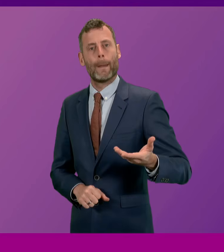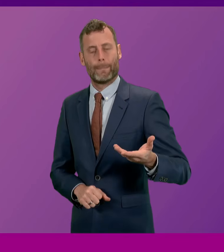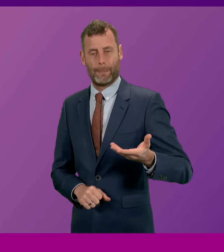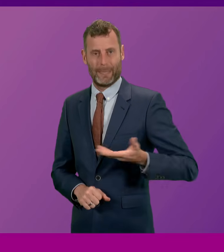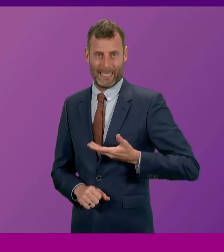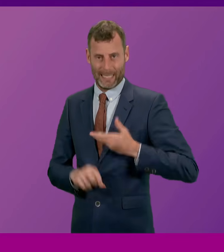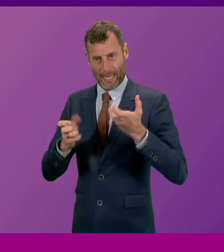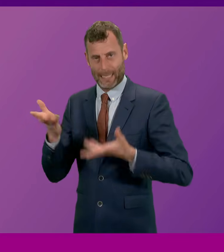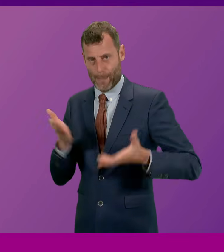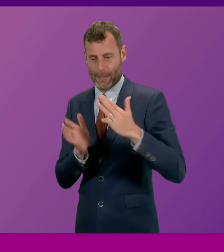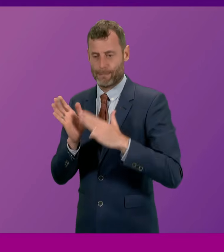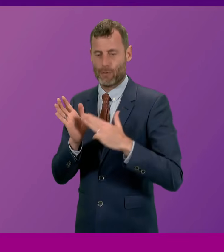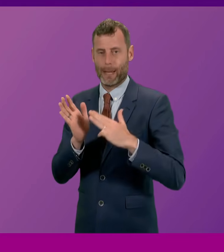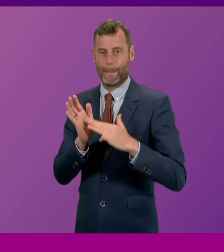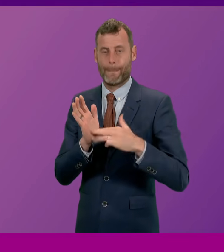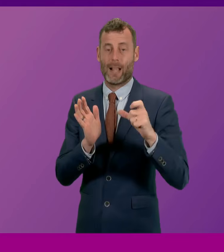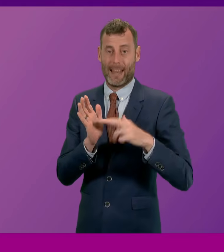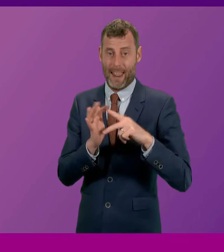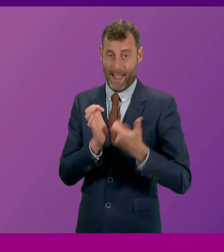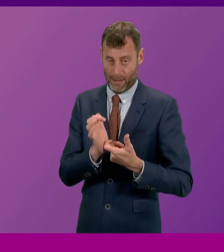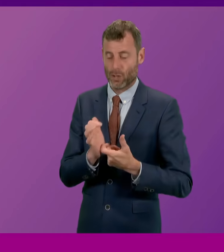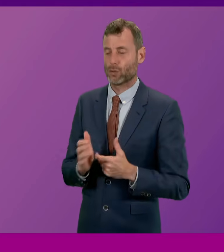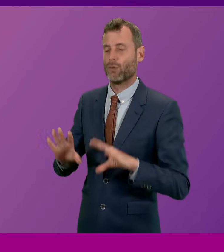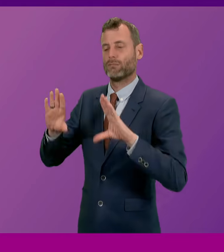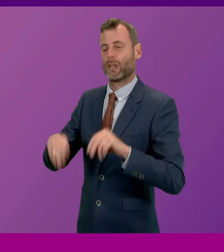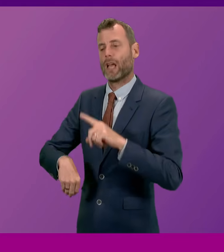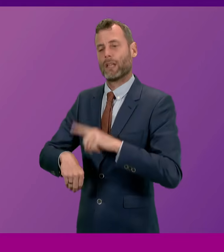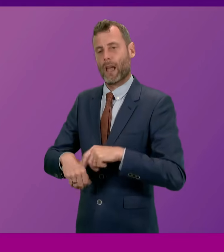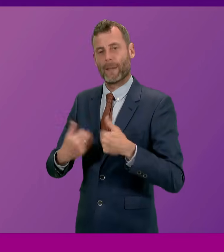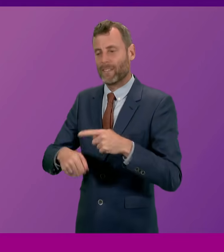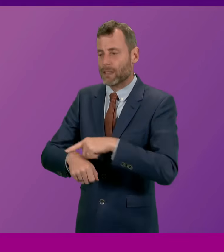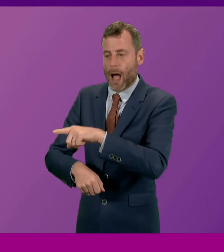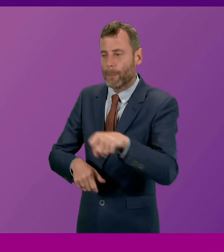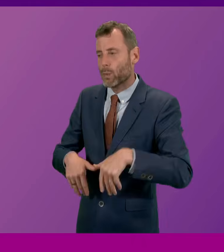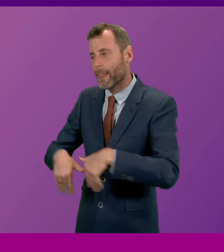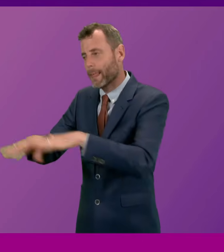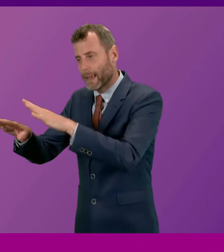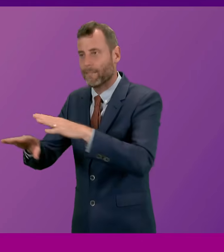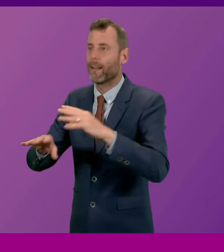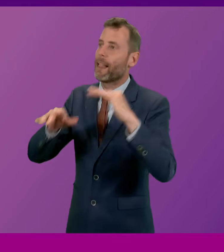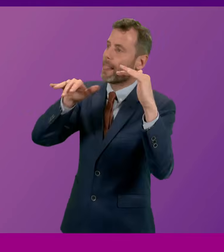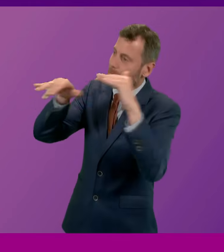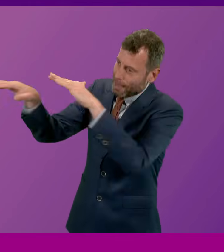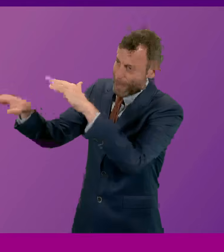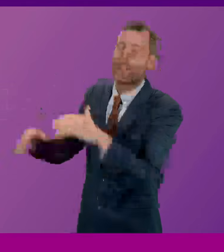of Marie McNair. And there will now be a short suspension to allow those leaving the chamber and the public gallery to do so.